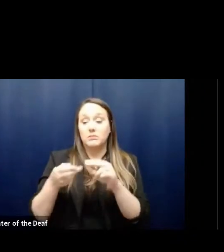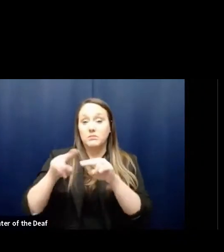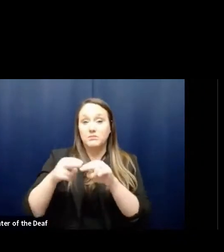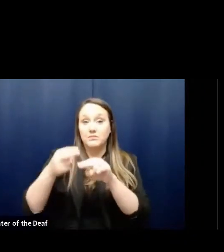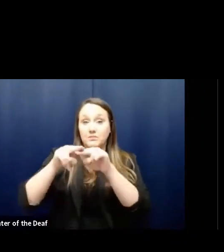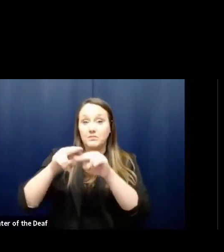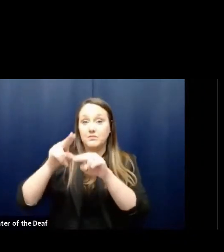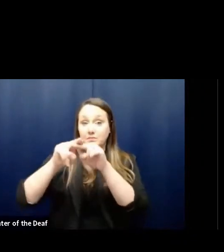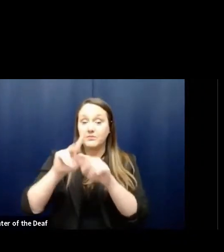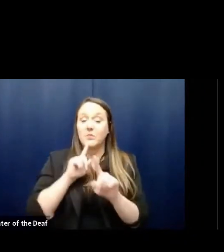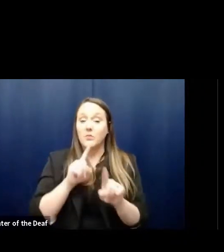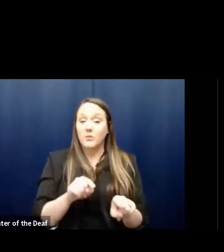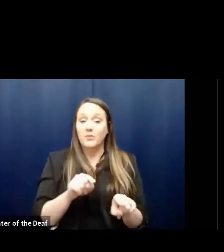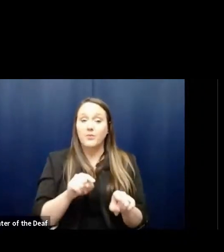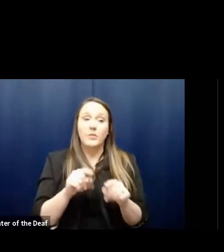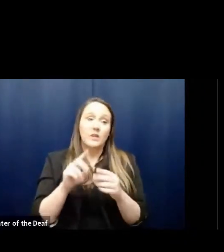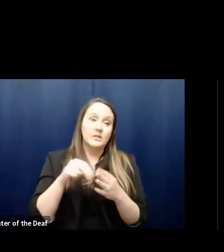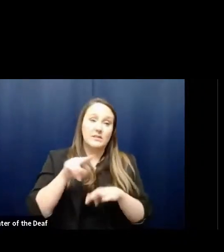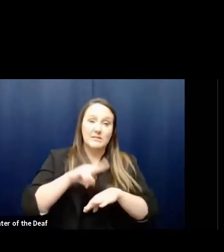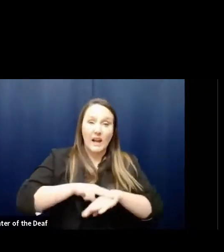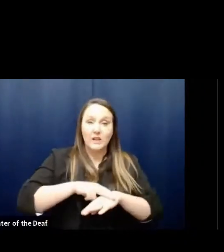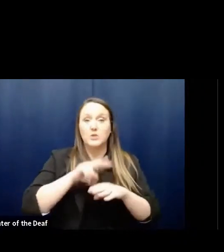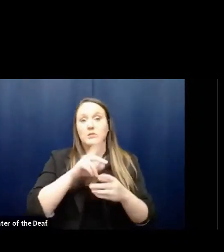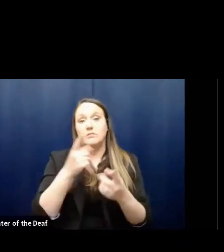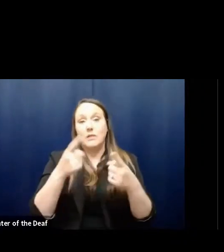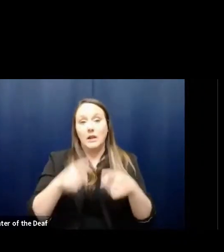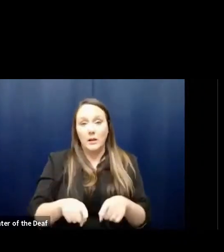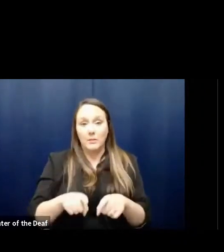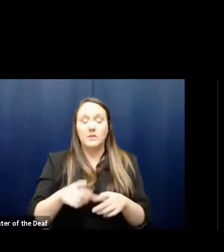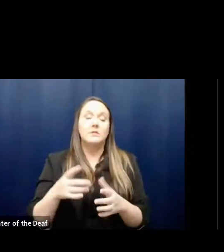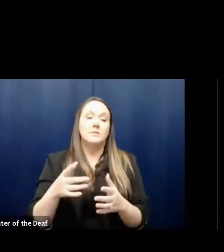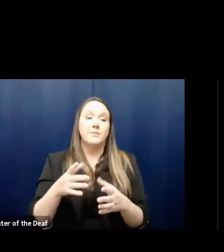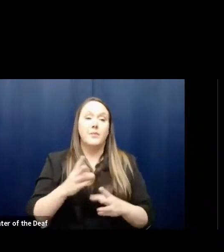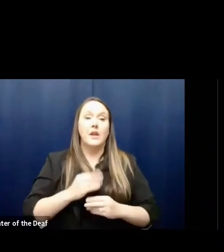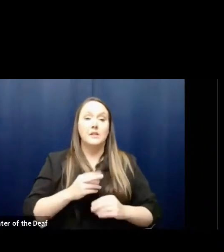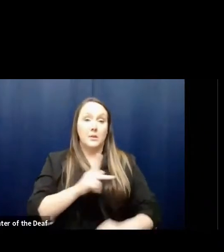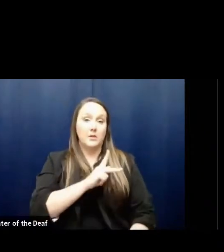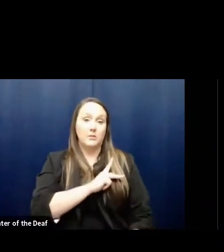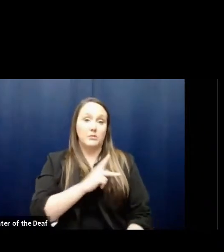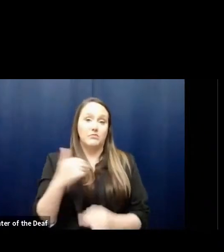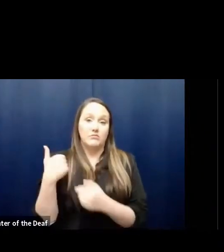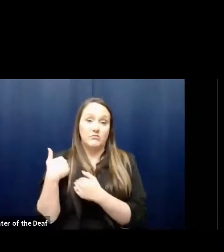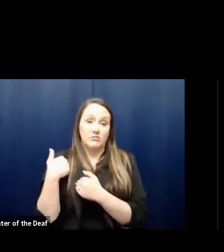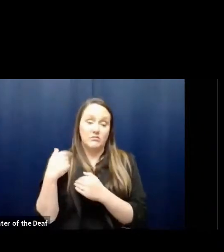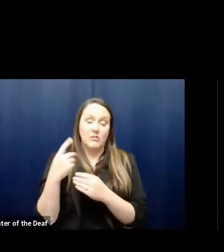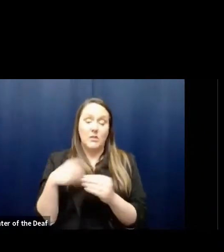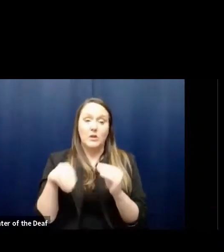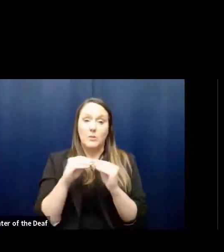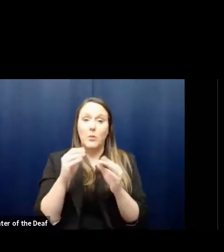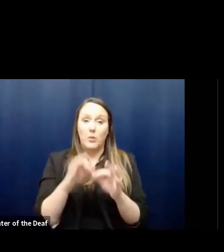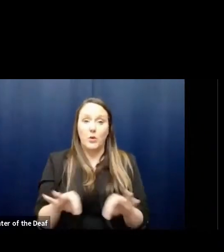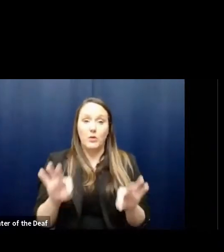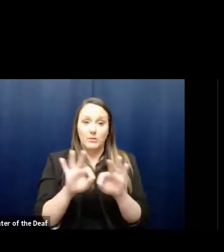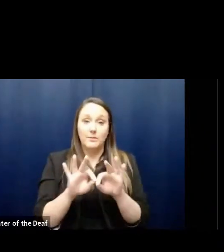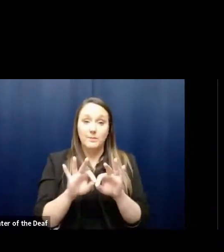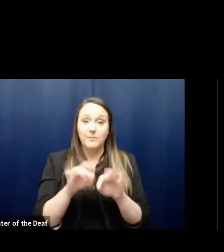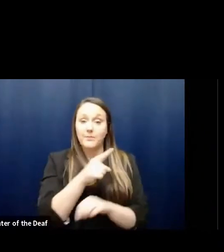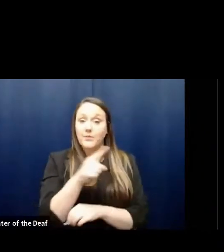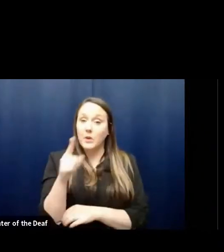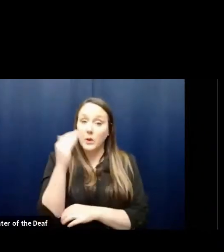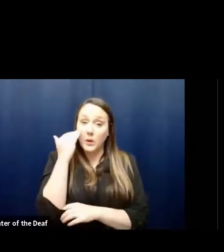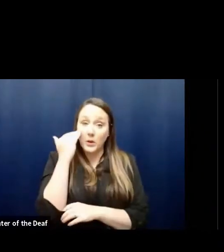and the response naturally evolves, taking personal responsibility will become even more important. You know what